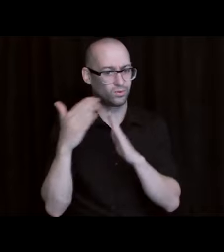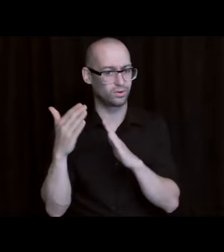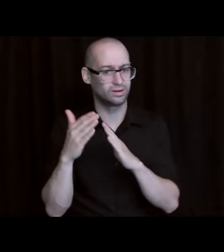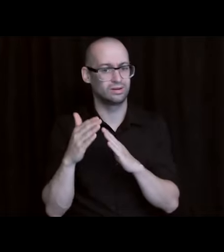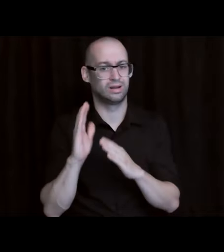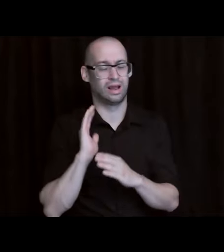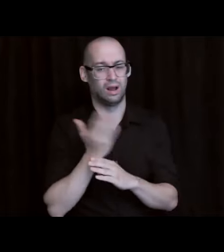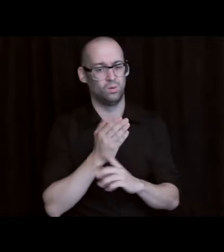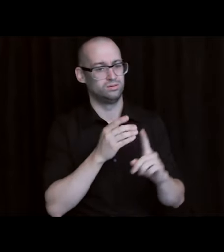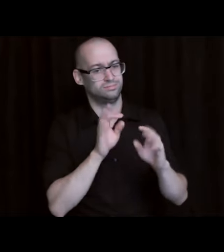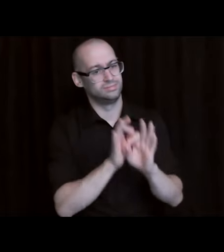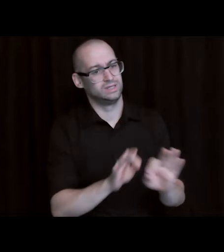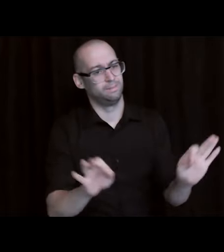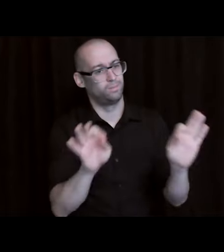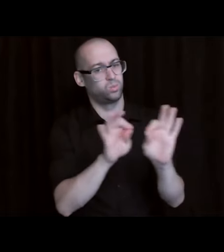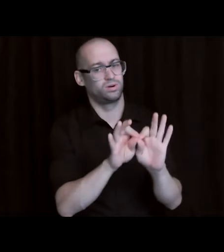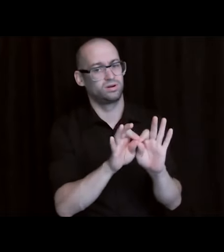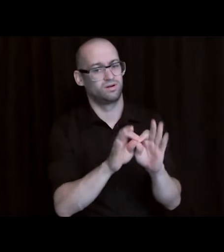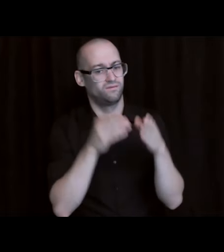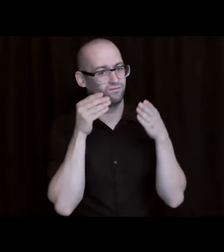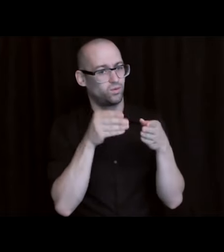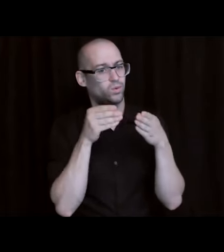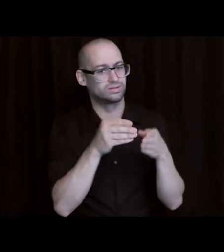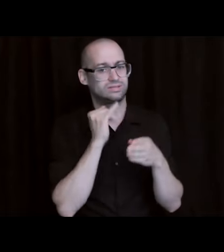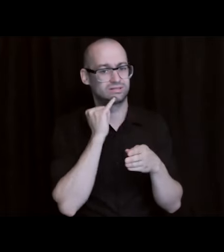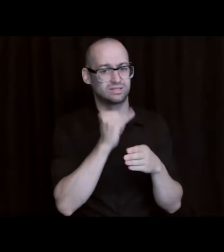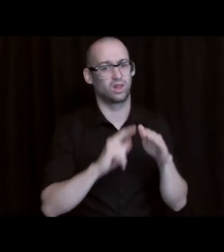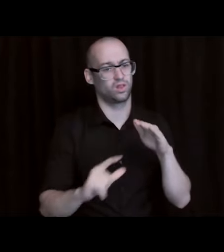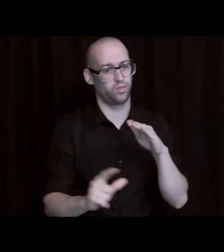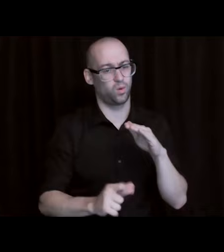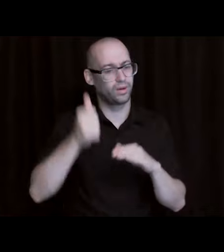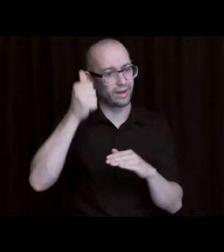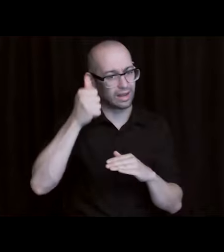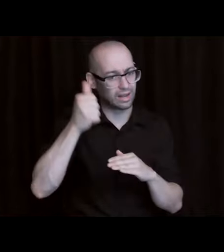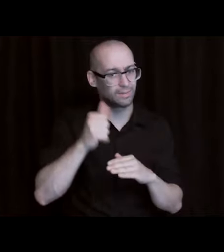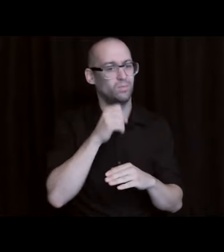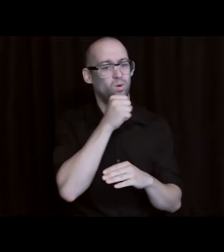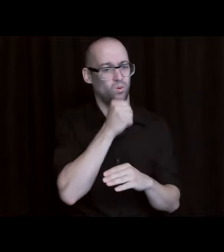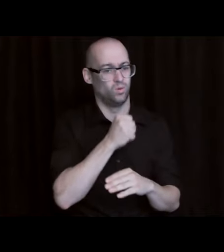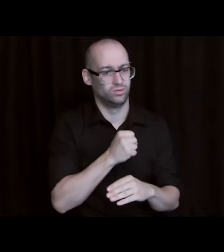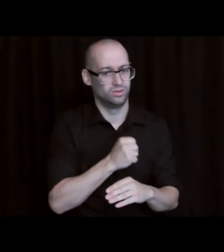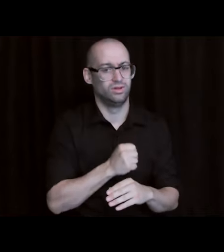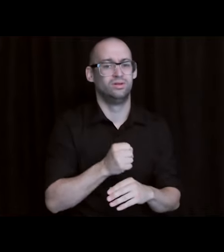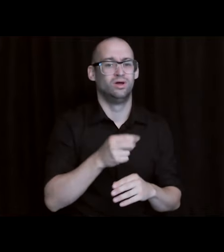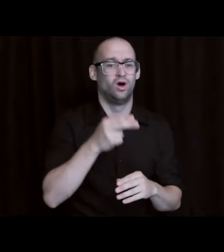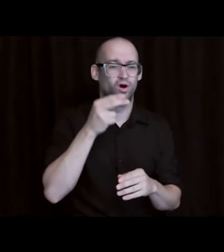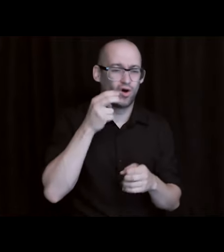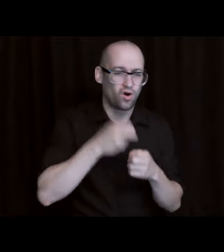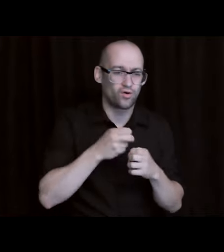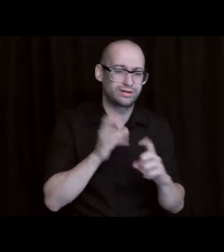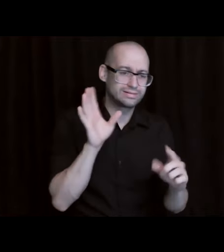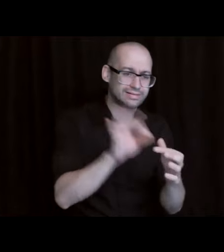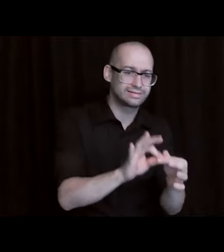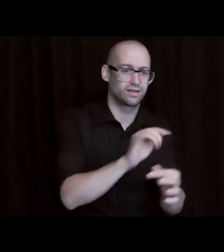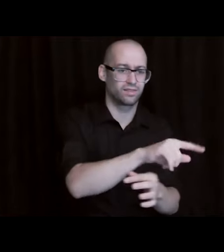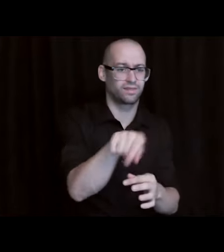Our main focus has been the low income, the elderly, the hard to reach population, the